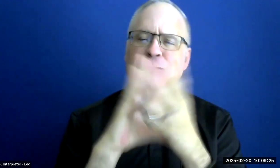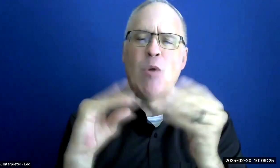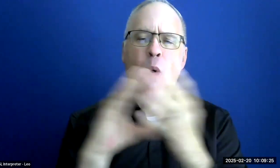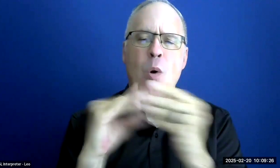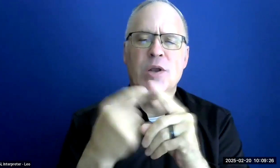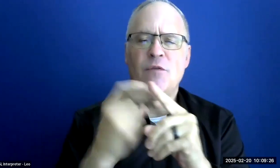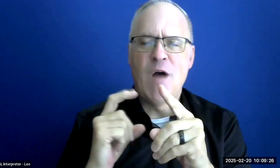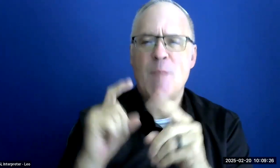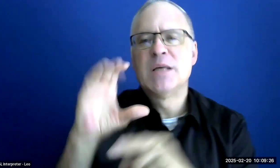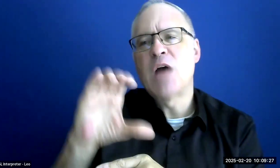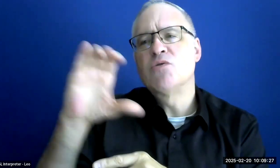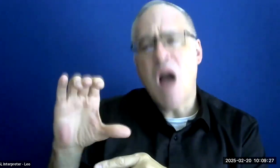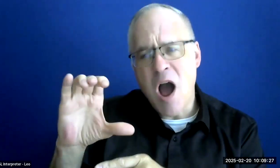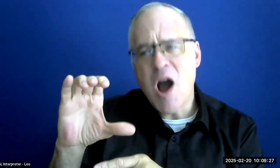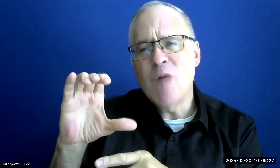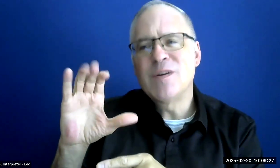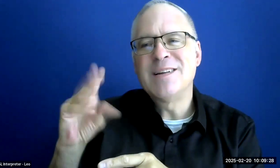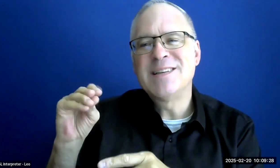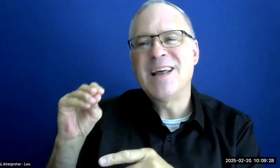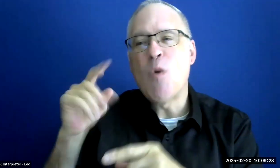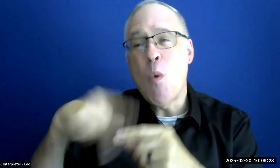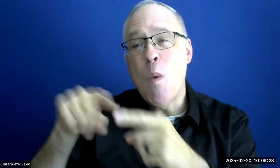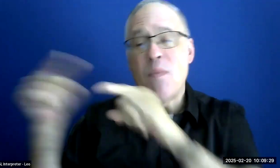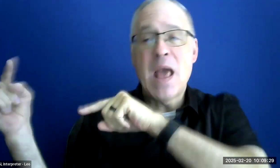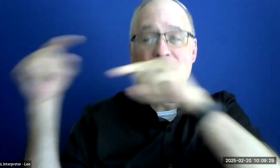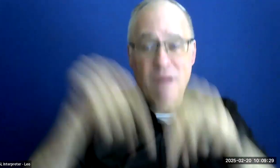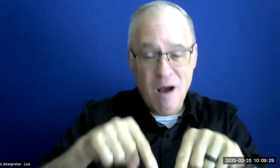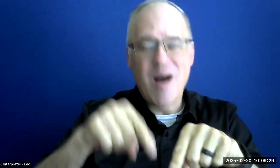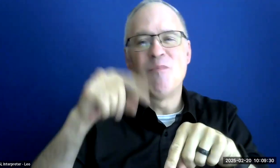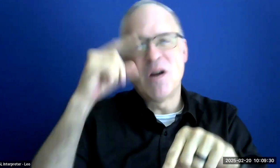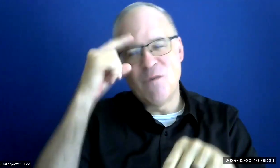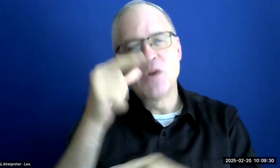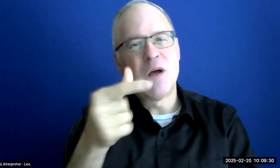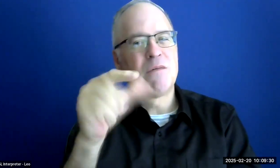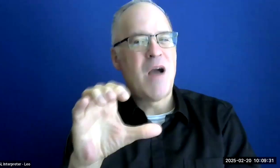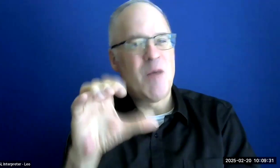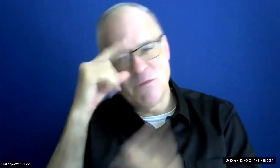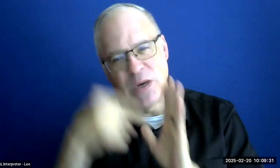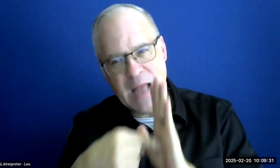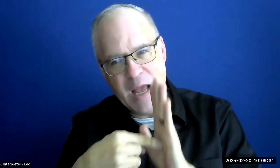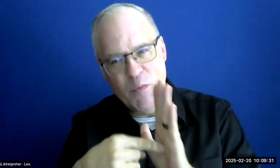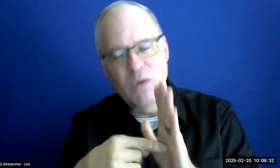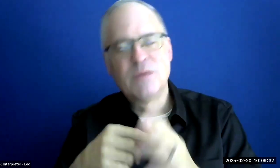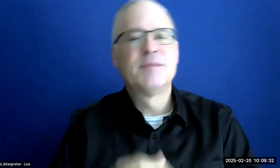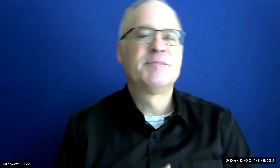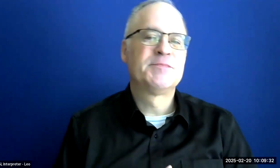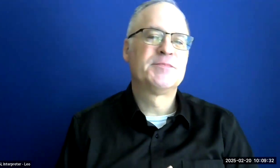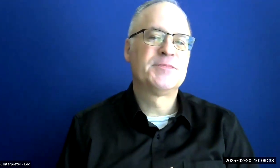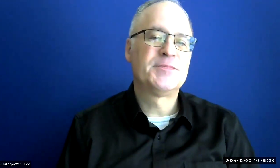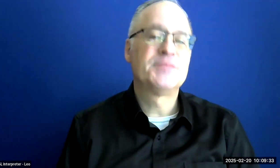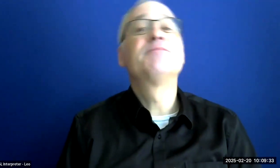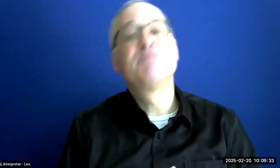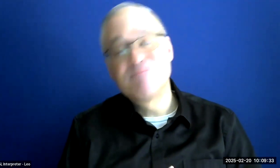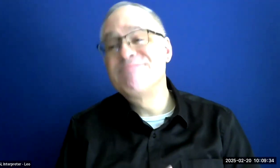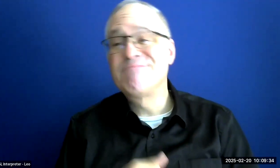their experiences in denomination-wide settings. The agendas of denomination-wide bodies often reflect